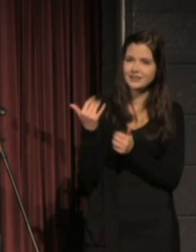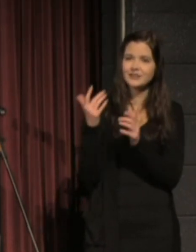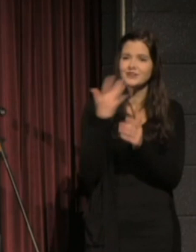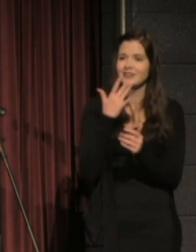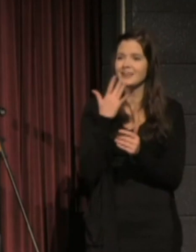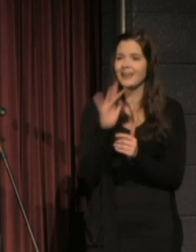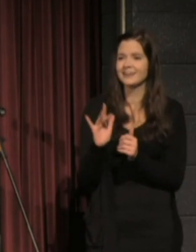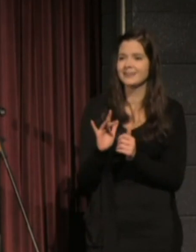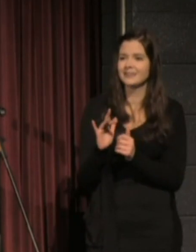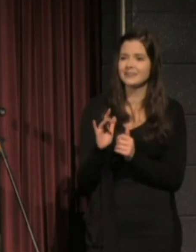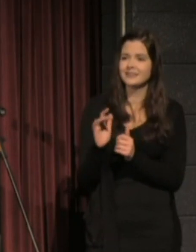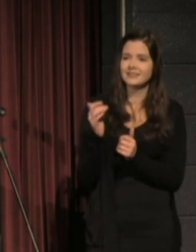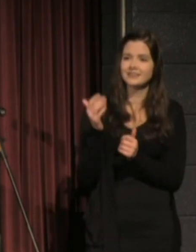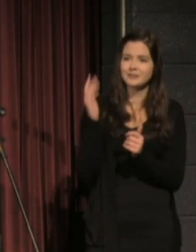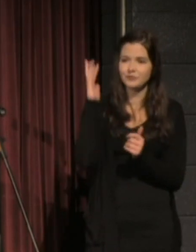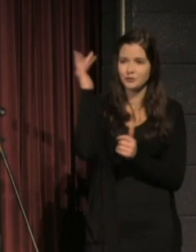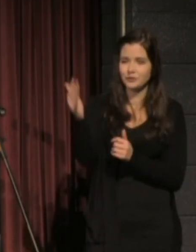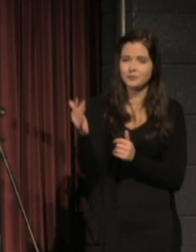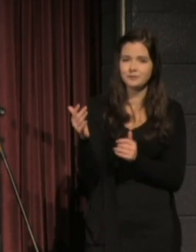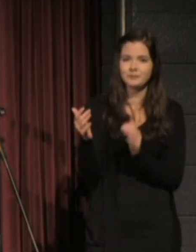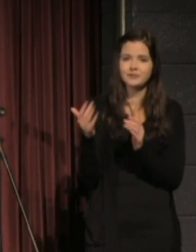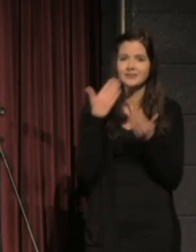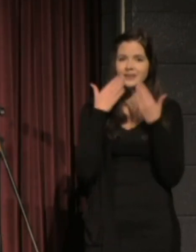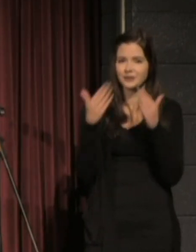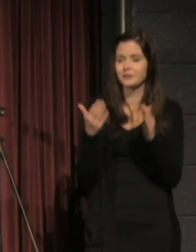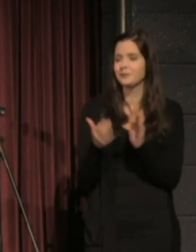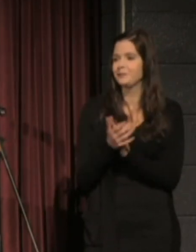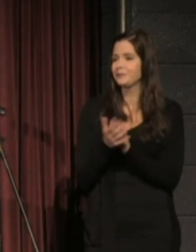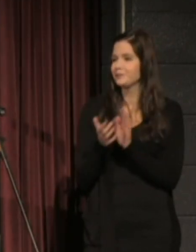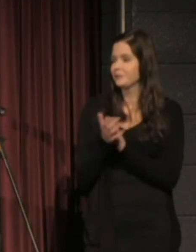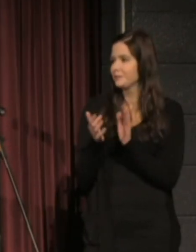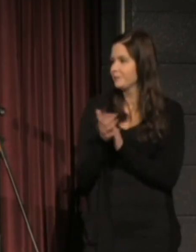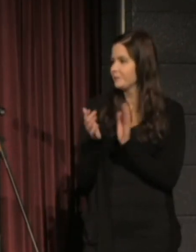your future endeavors. Thank you.